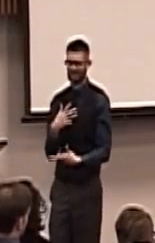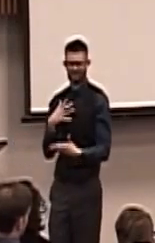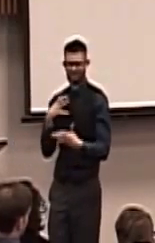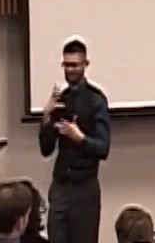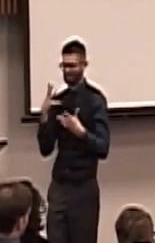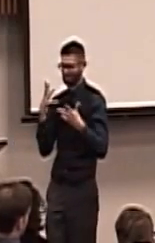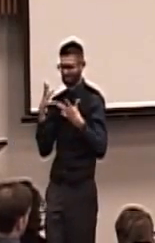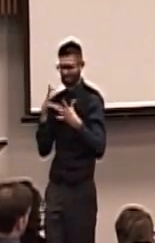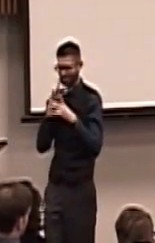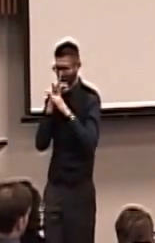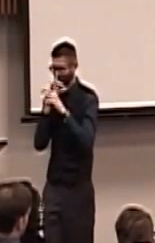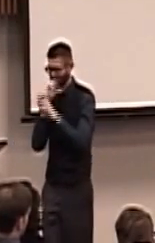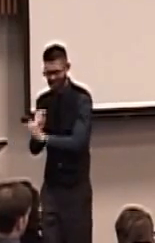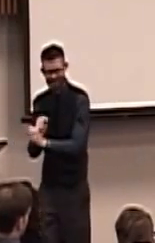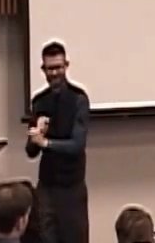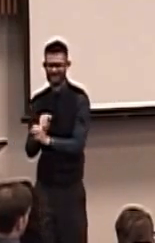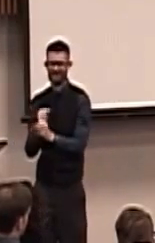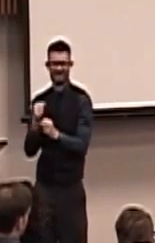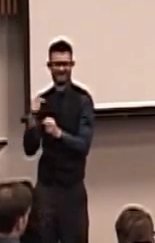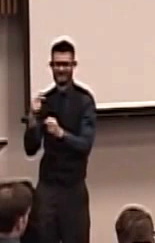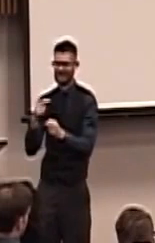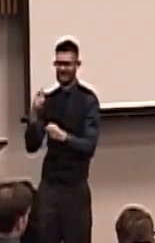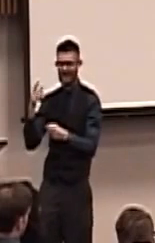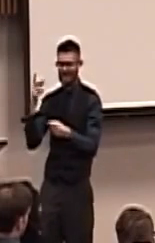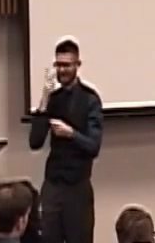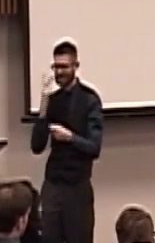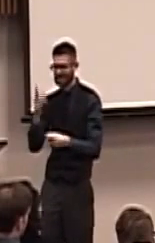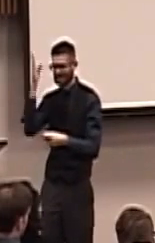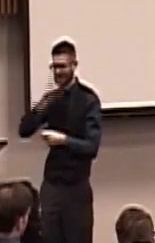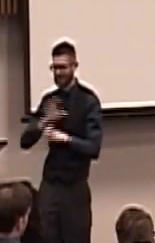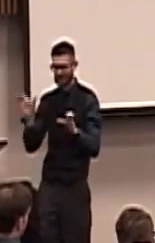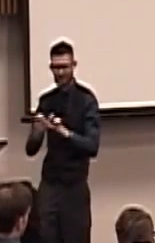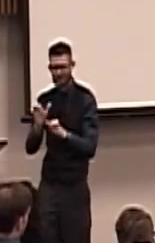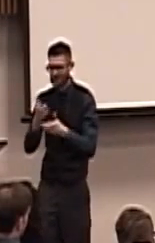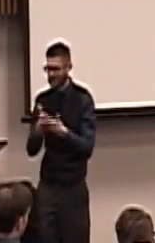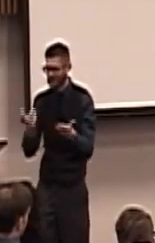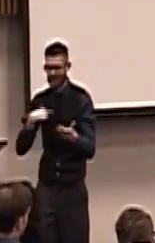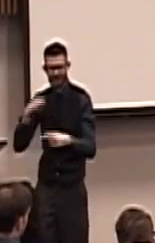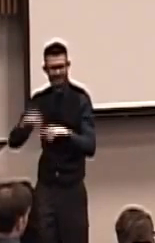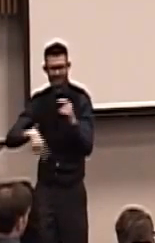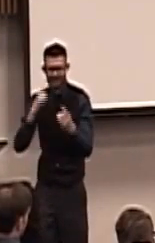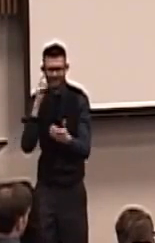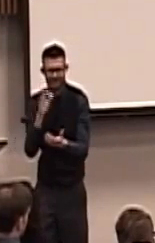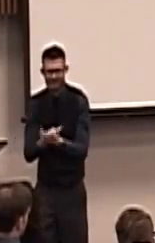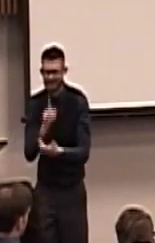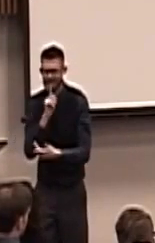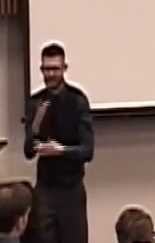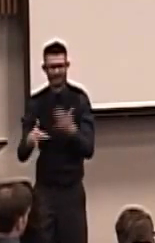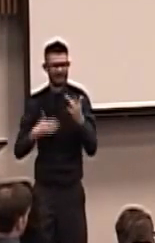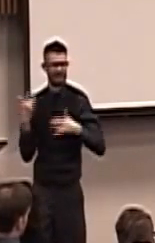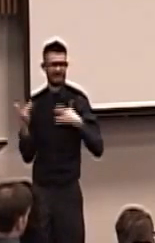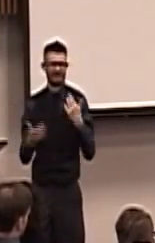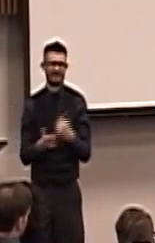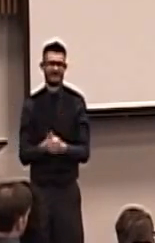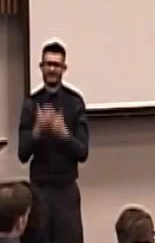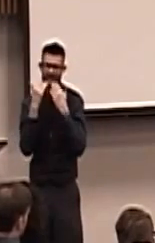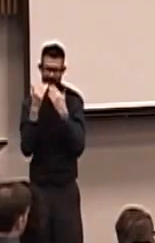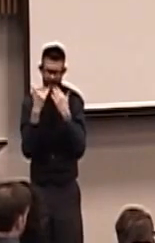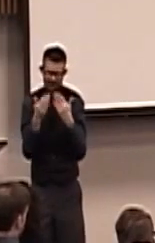I get to see God doing things that I can't believe it. It's just so exciting. Anyway, thanks so much for listening.